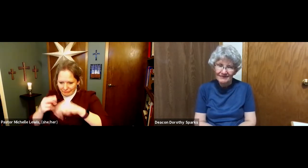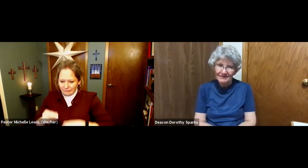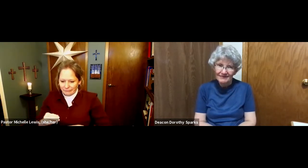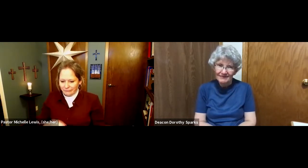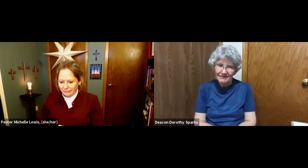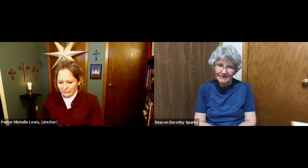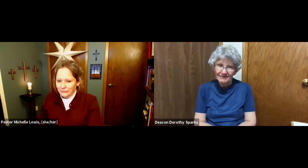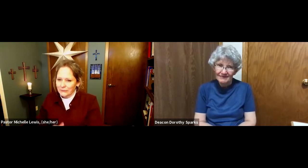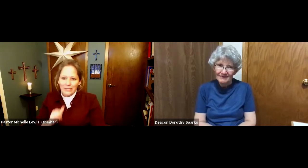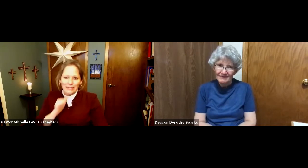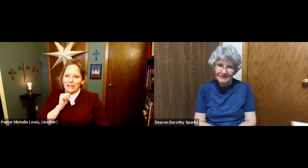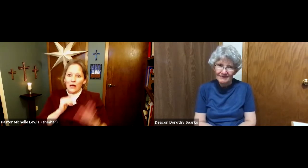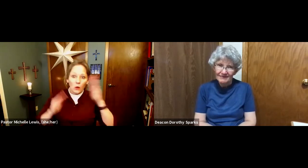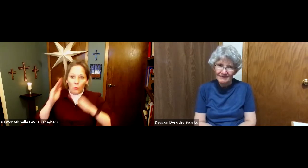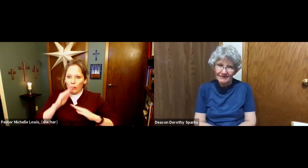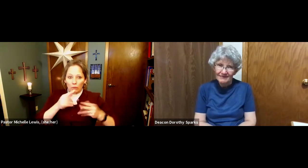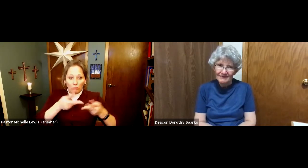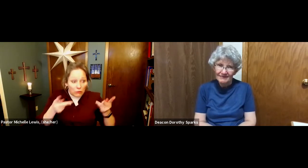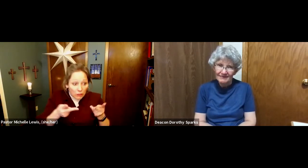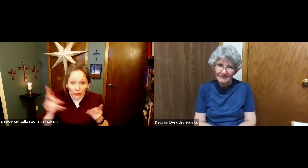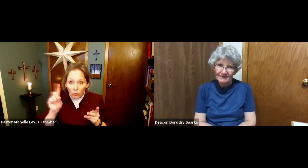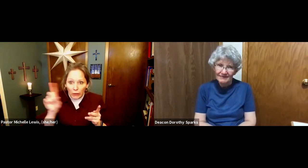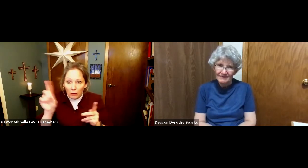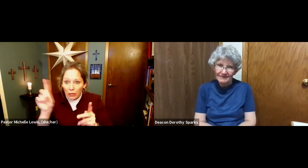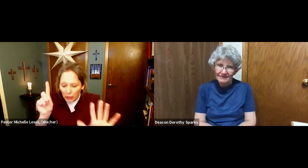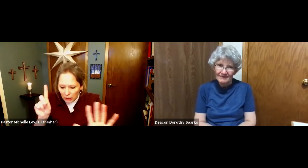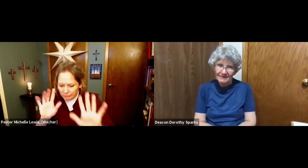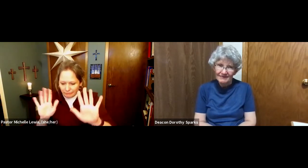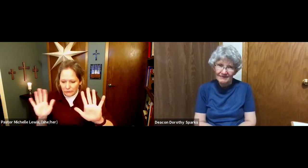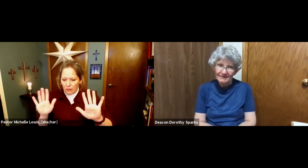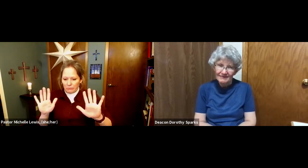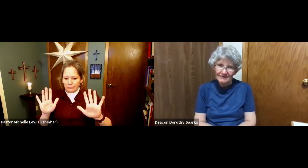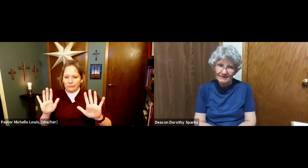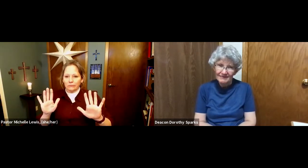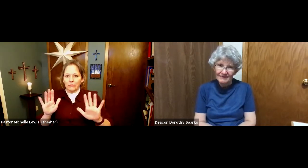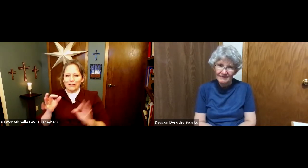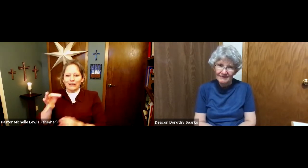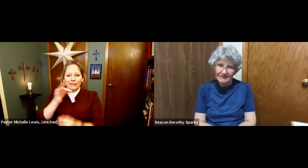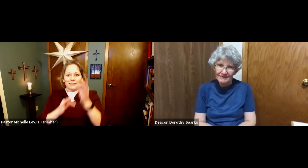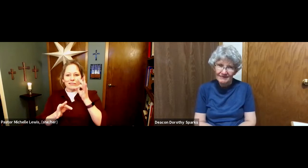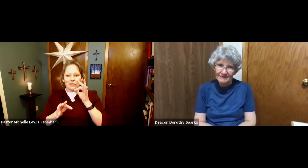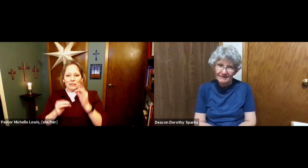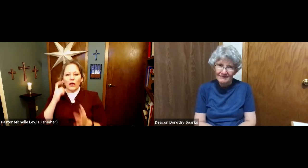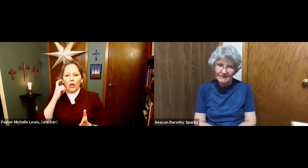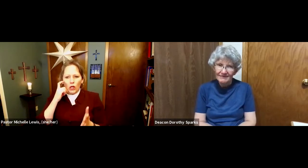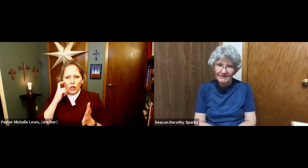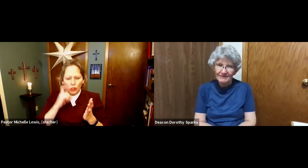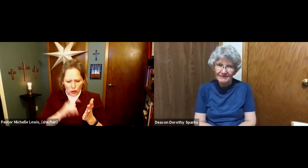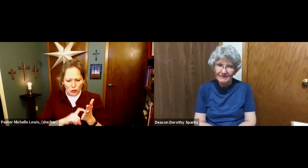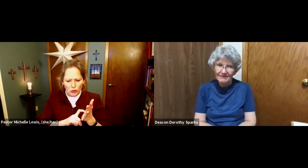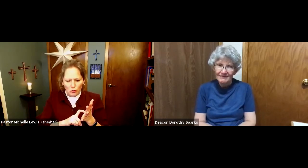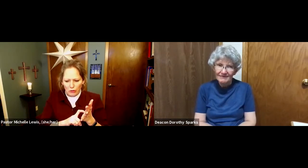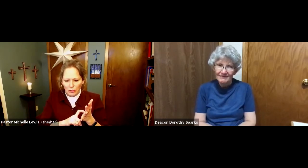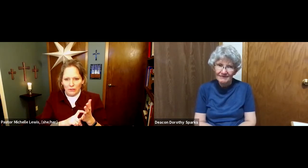So as you watch the Bible lesson today, don't worry about memorizing this list of names, the places, the people. They're not that